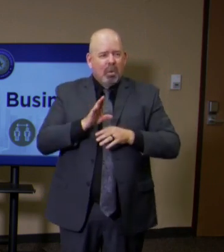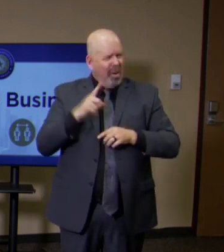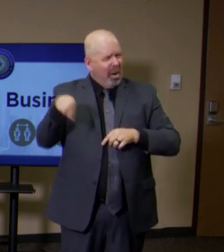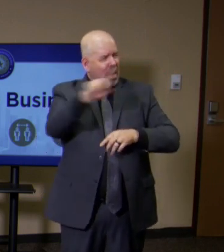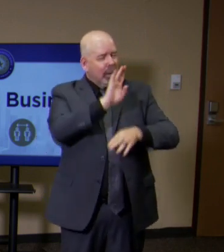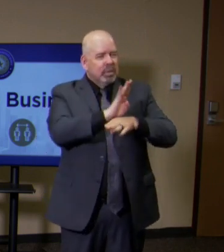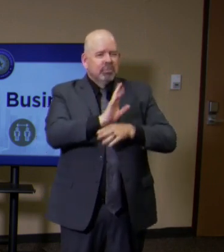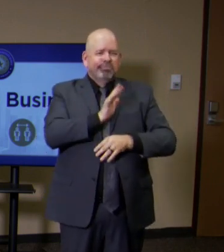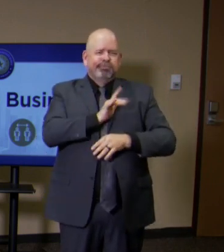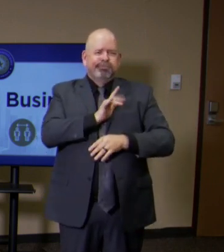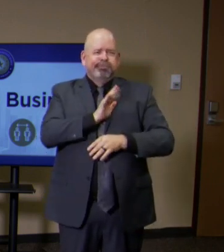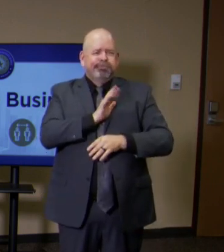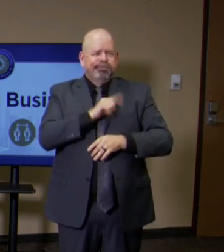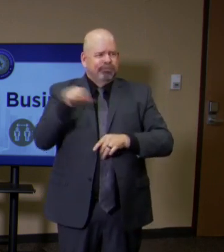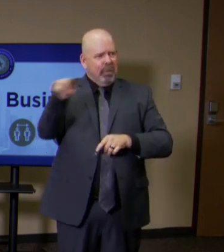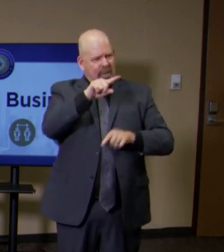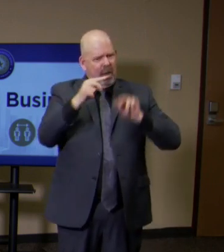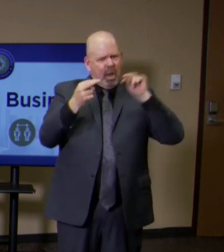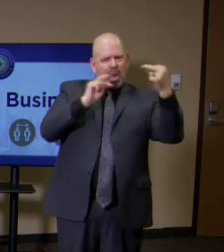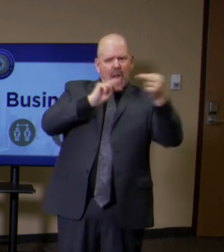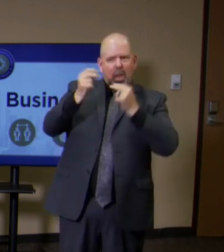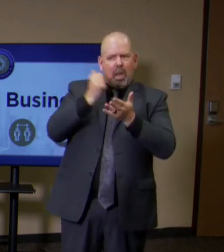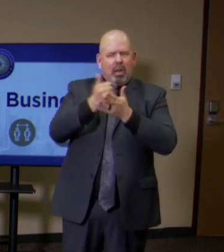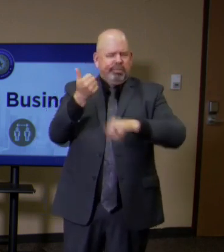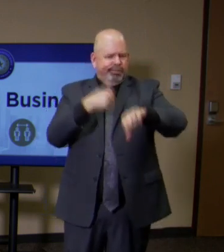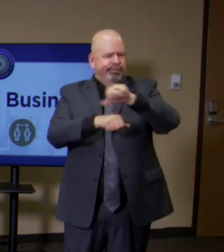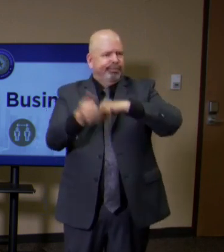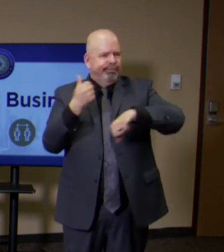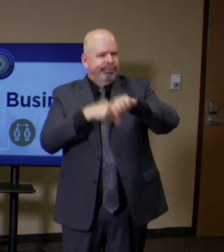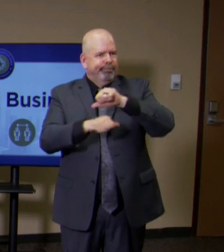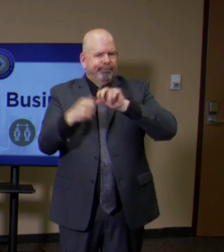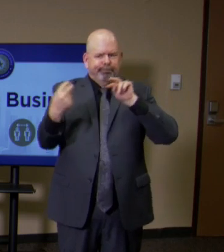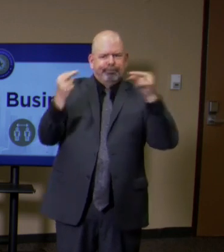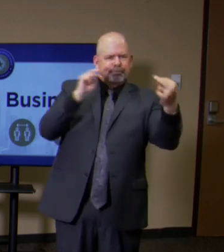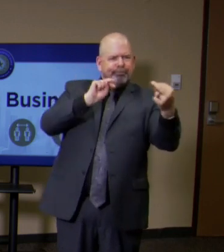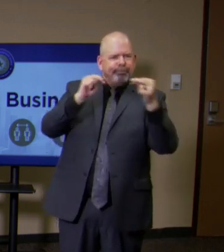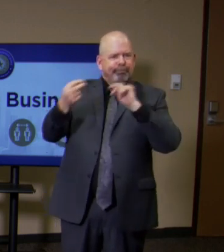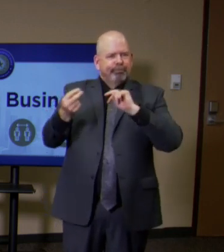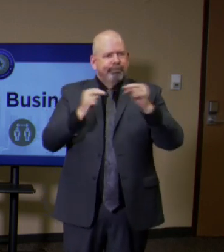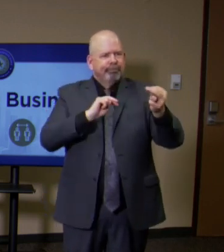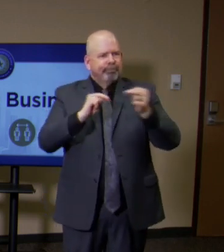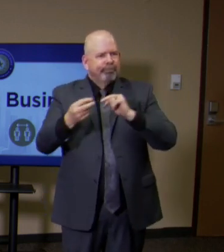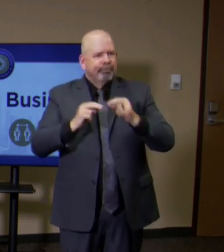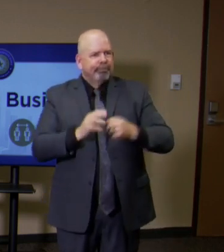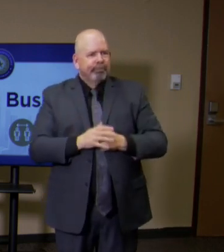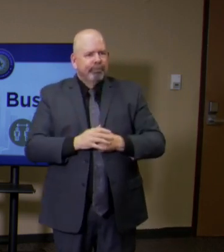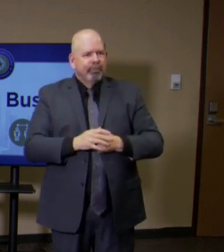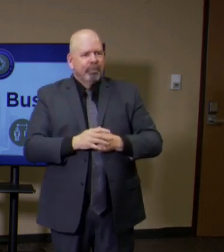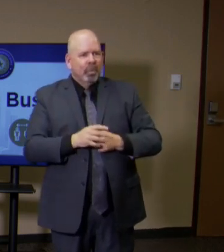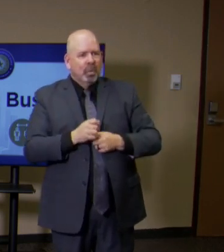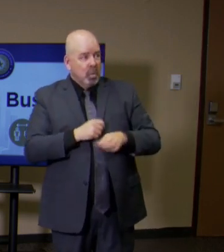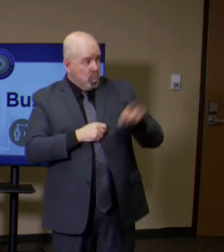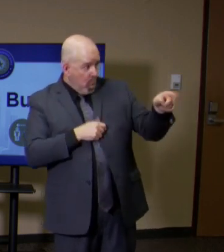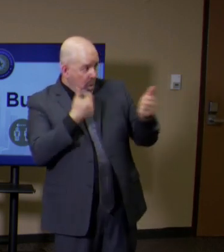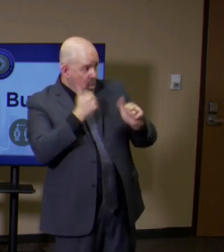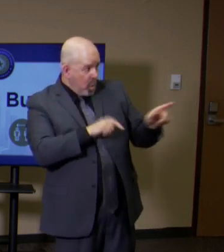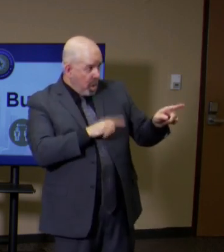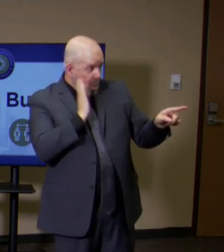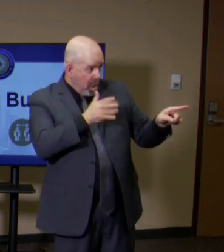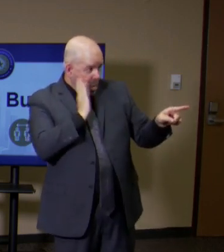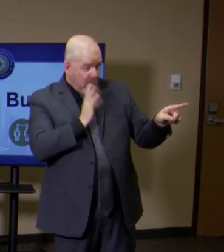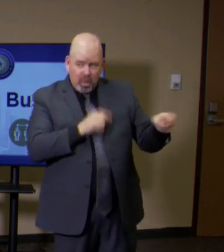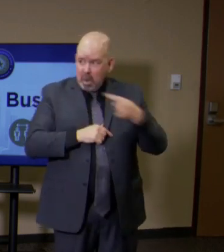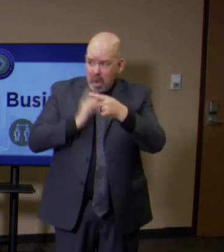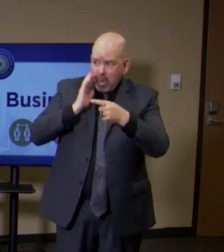and I mean that in a good way. They'll say, hey, I'm trying something in my store. It's working great. Why don't you try this thing? And they've really helped each other to